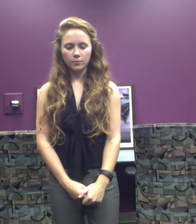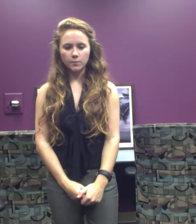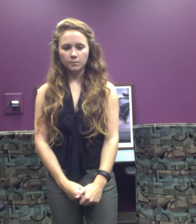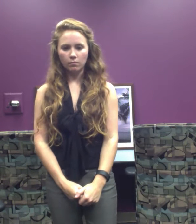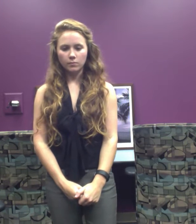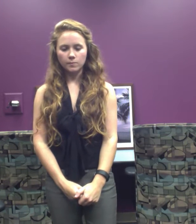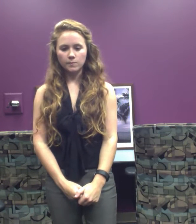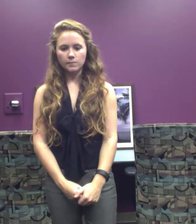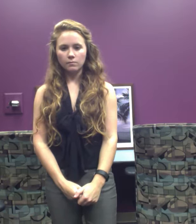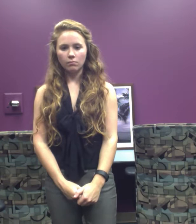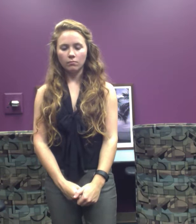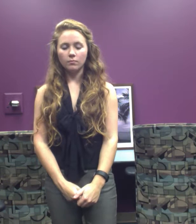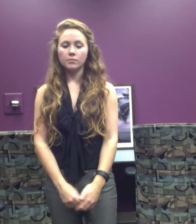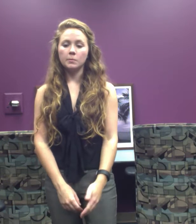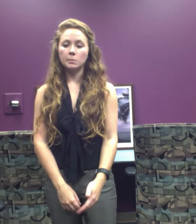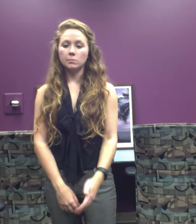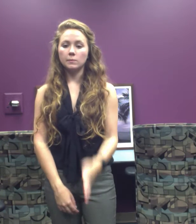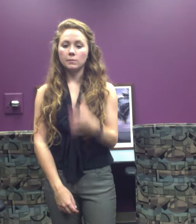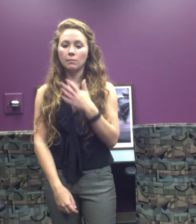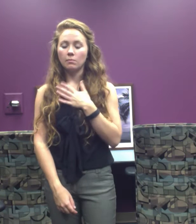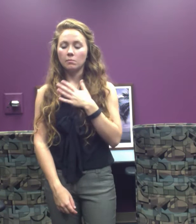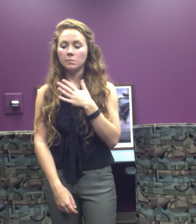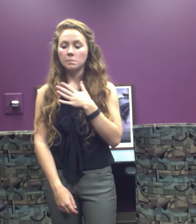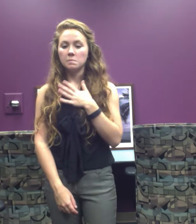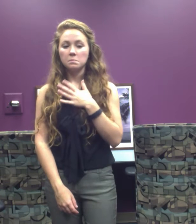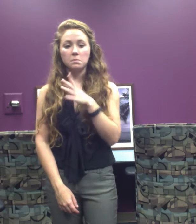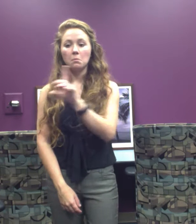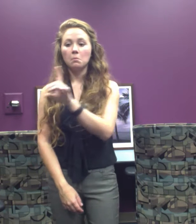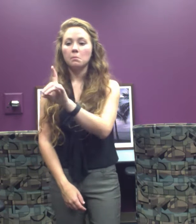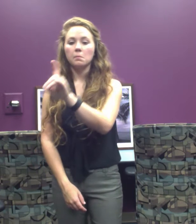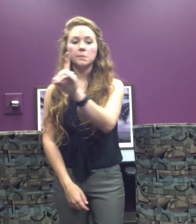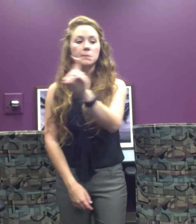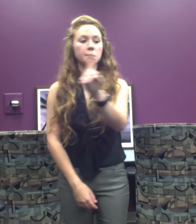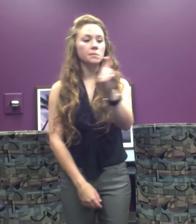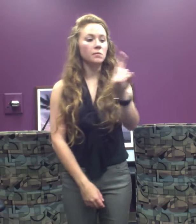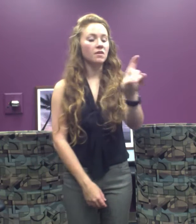Now, I asked you if you had used triangles with Mr. Wazorek, and you said, yes, you have.